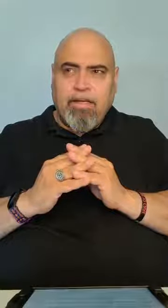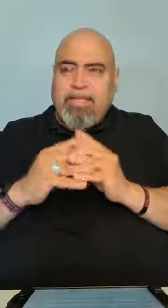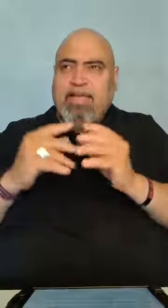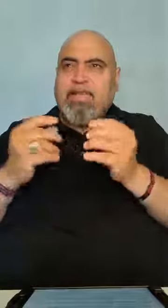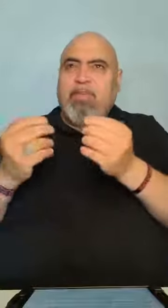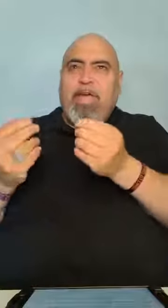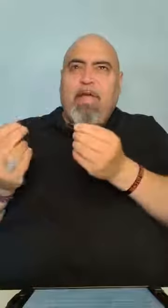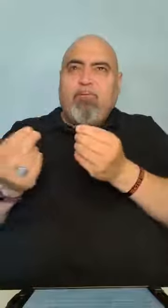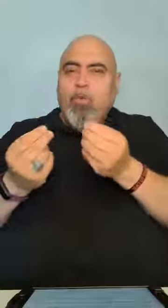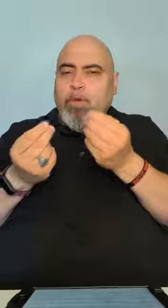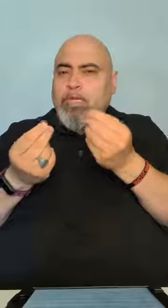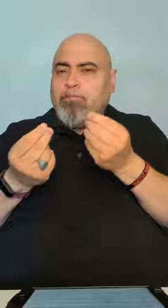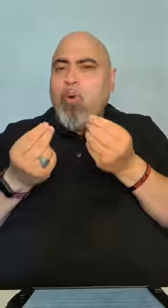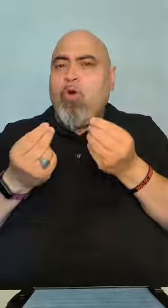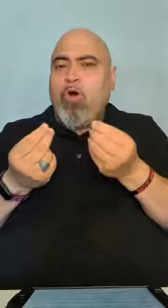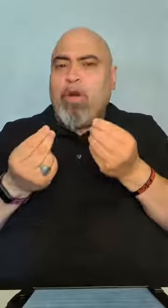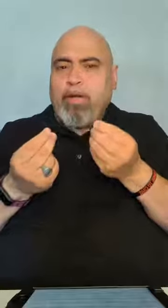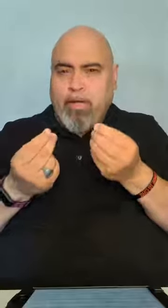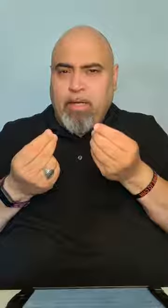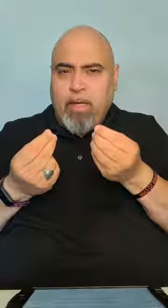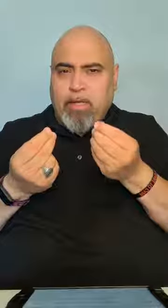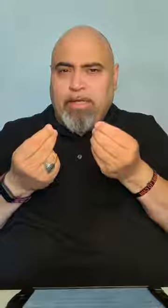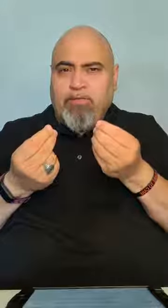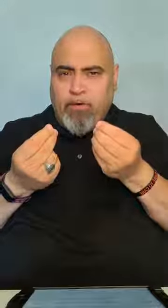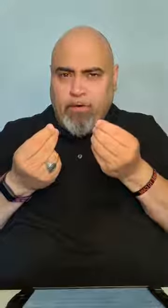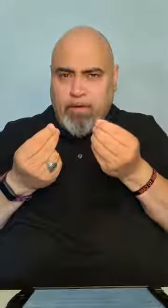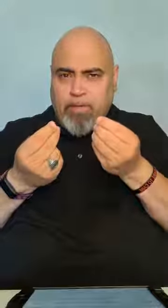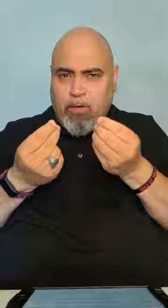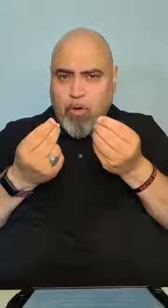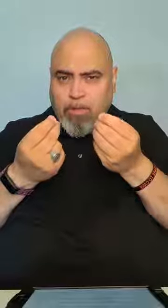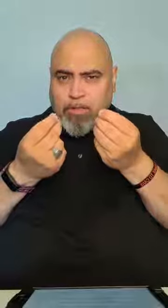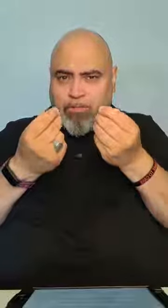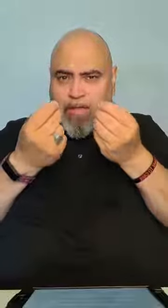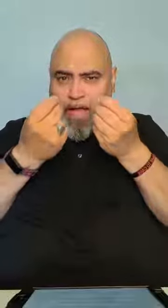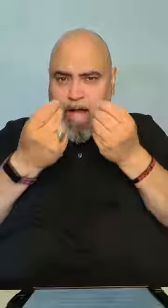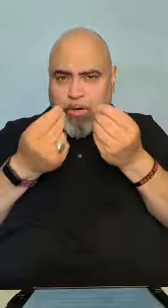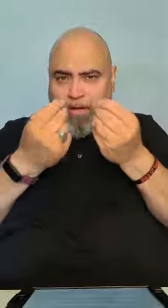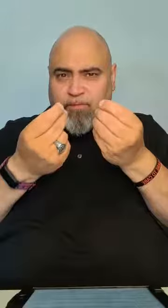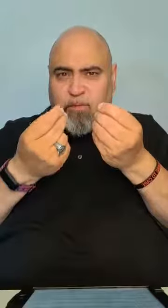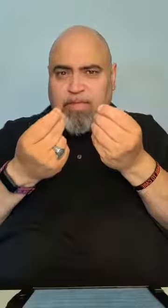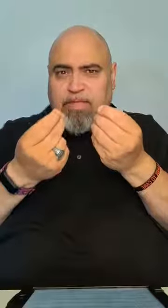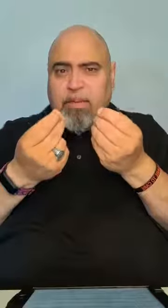It's as if everyone is born a believer, and because of our influence, they